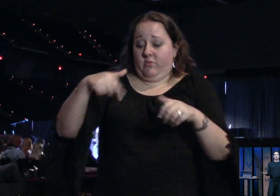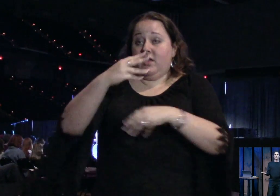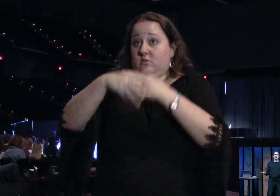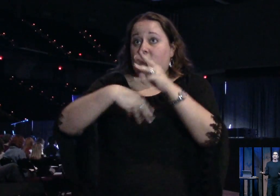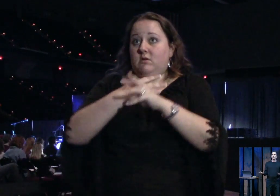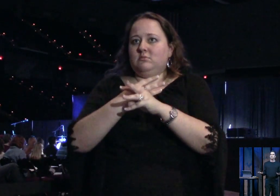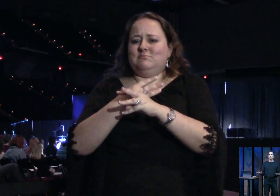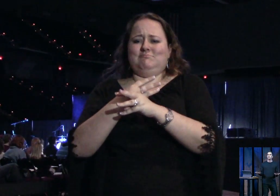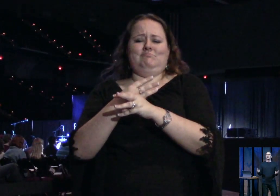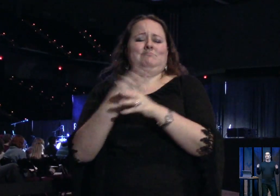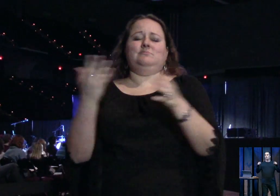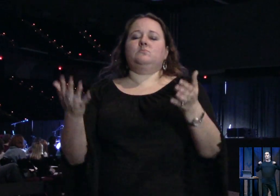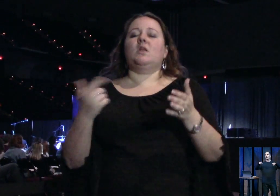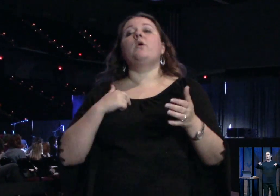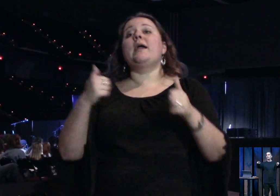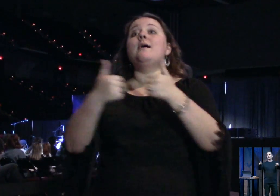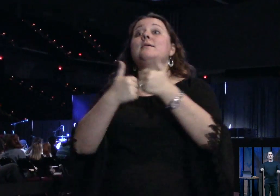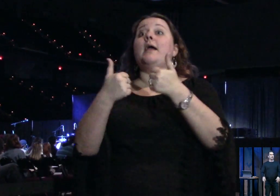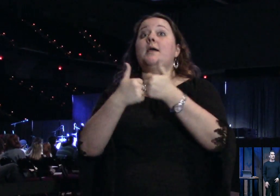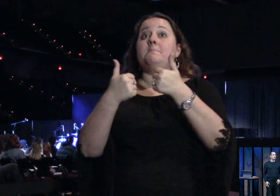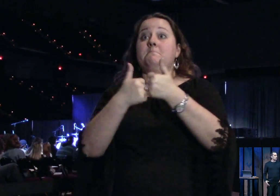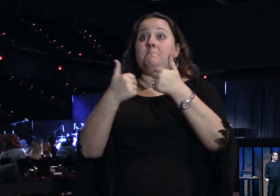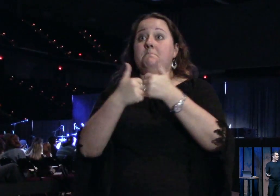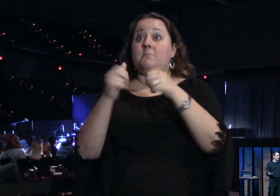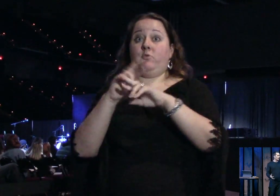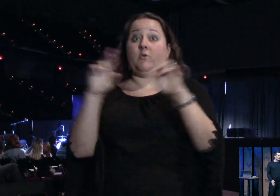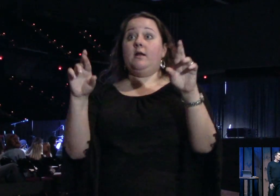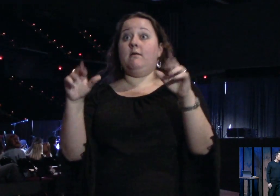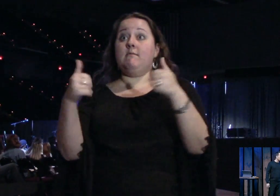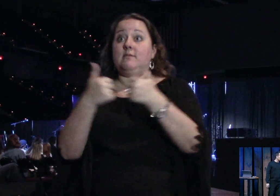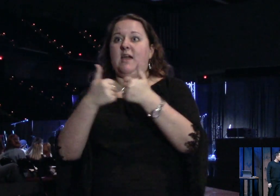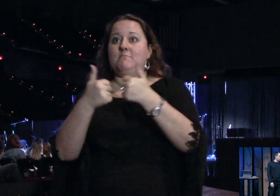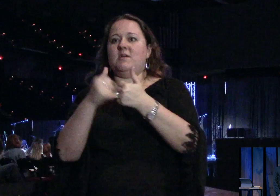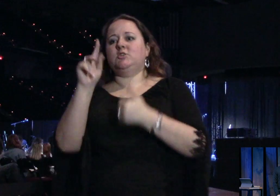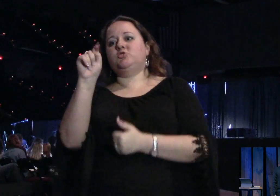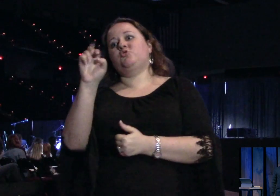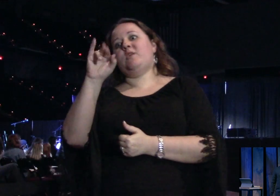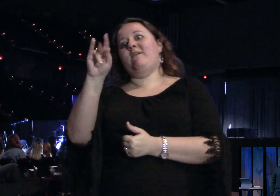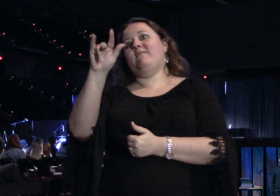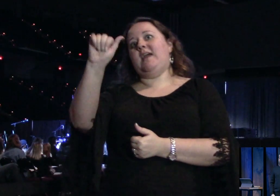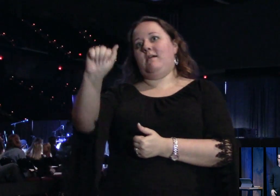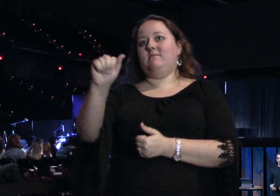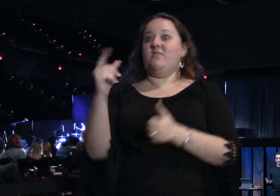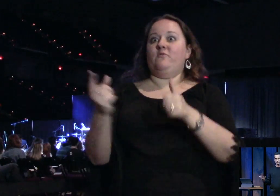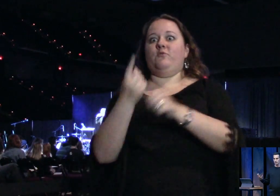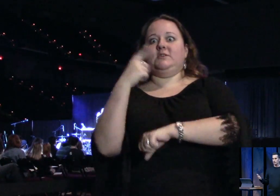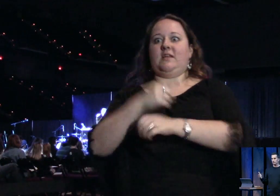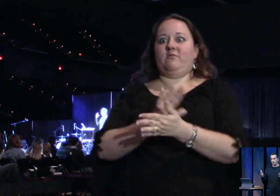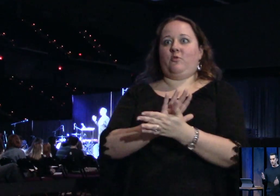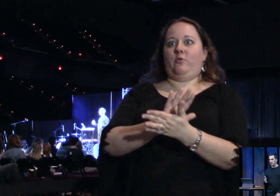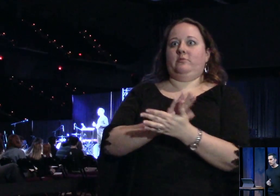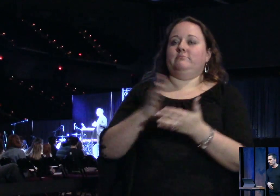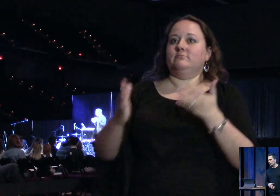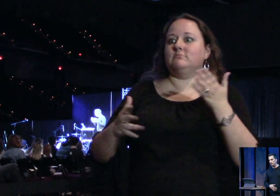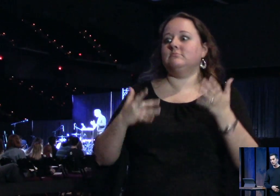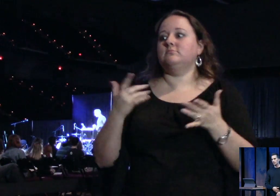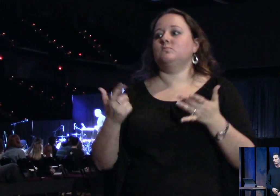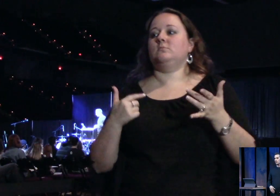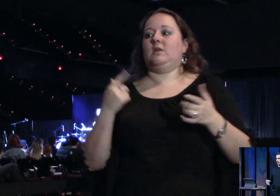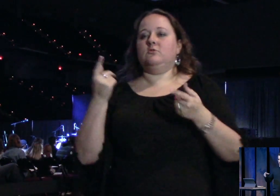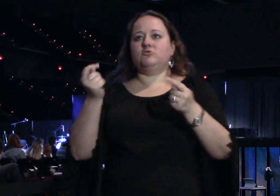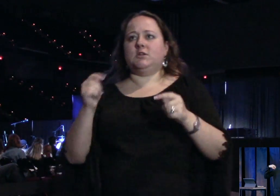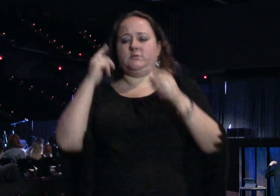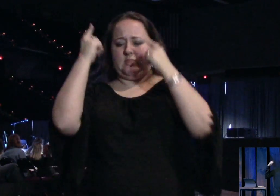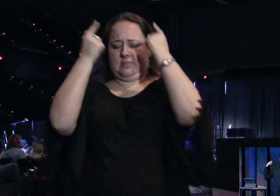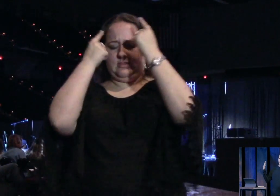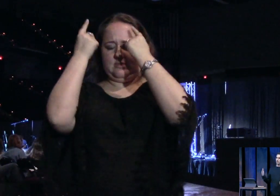Under the sun, you are easily forgotten. Let's just play a game real quick. Okay, let's just kind of trivia. It's the first day of school.